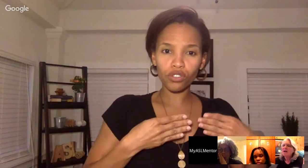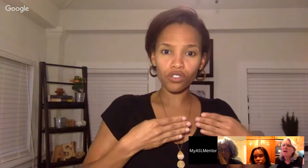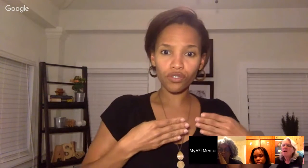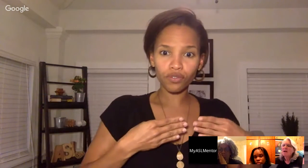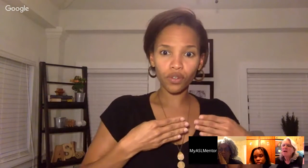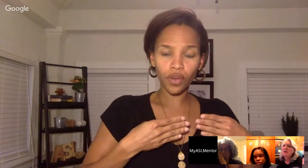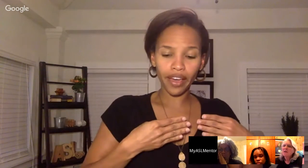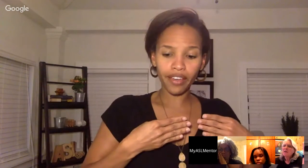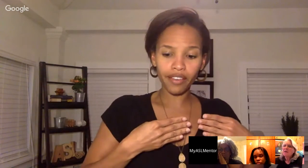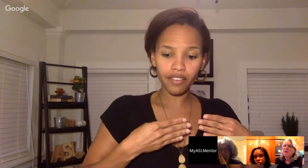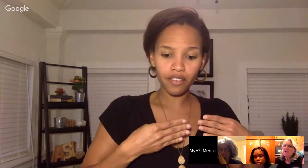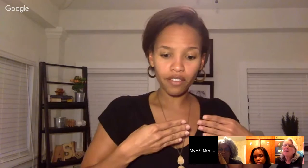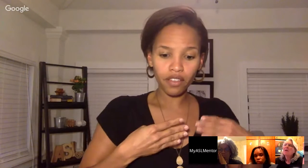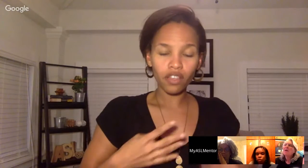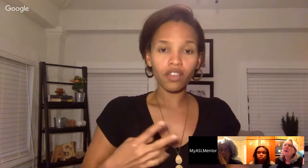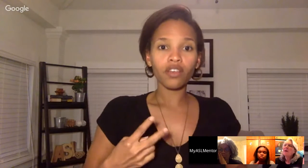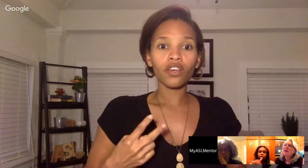closed. Okay.